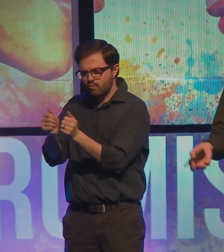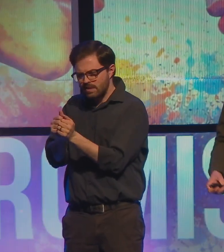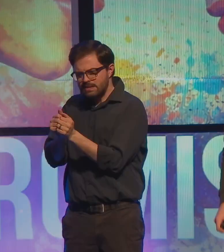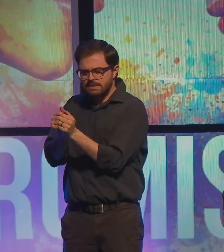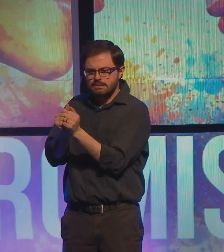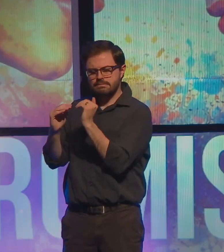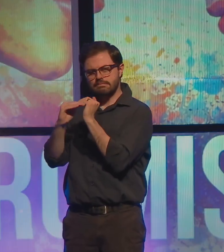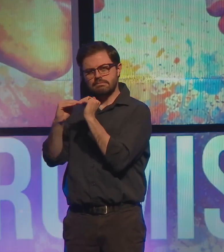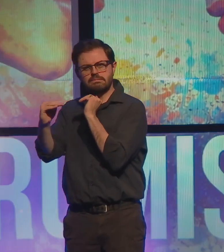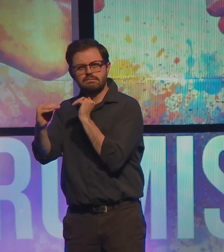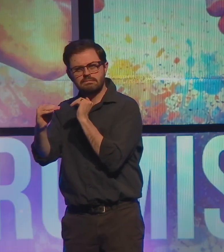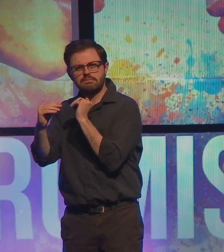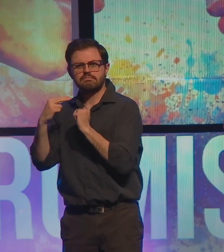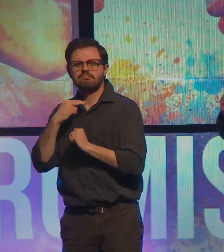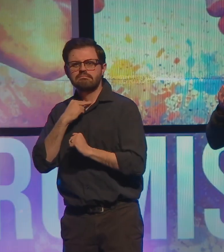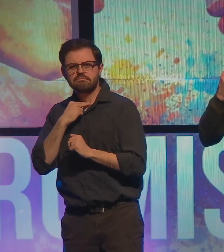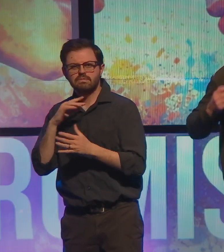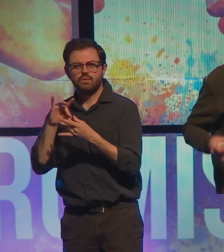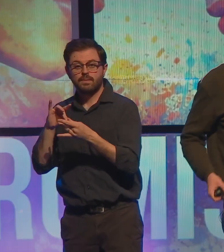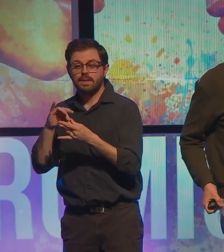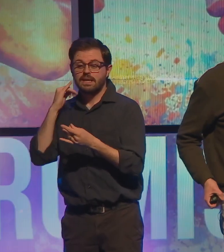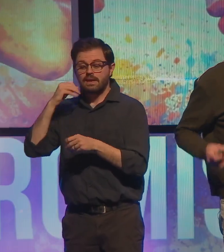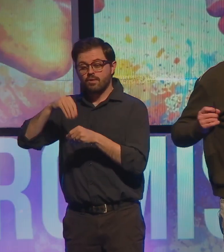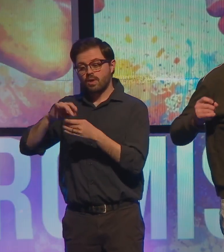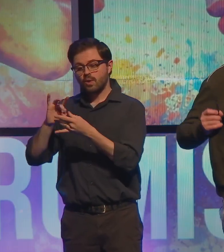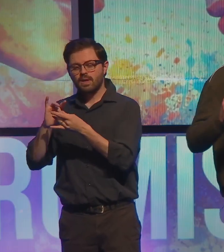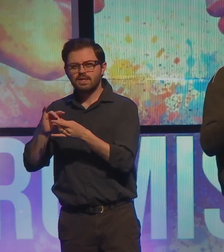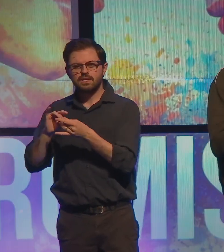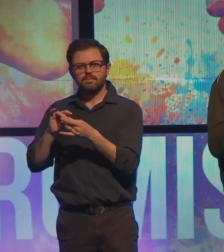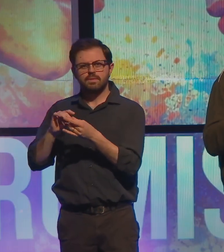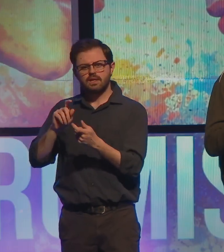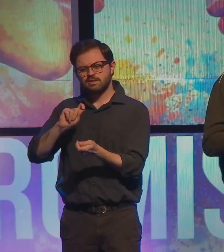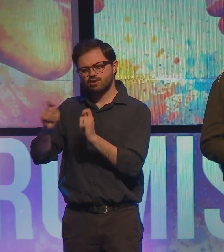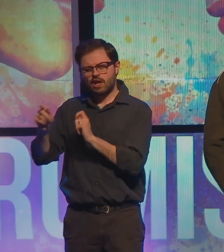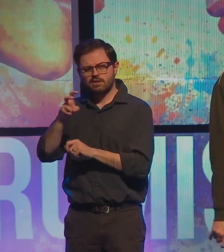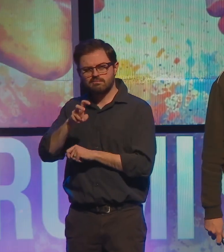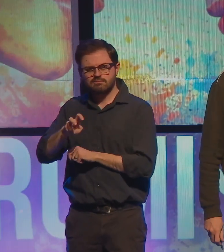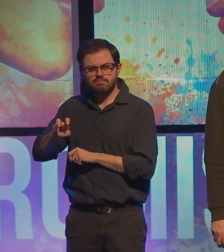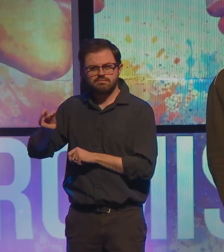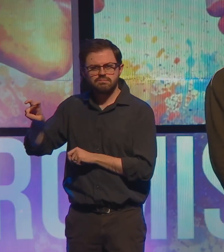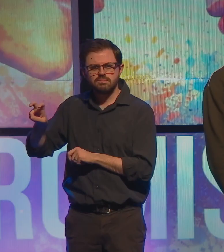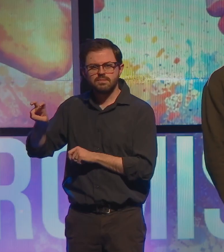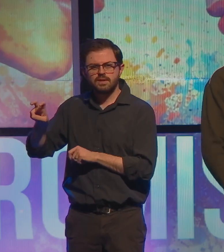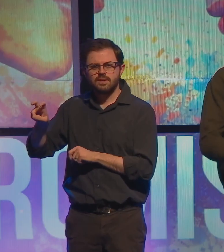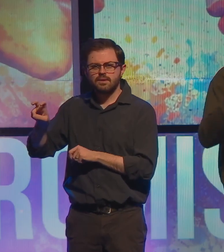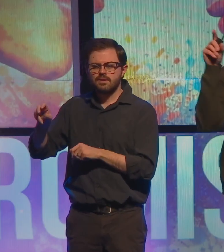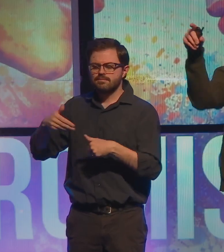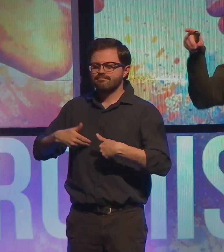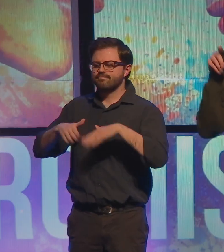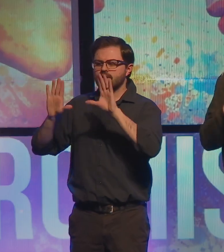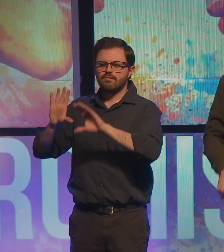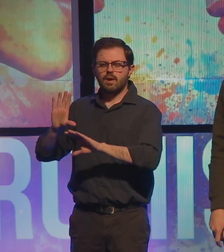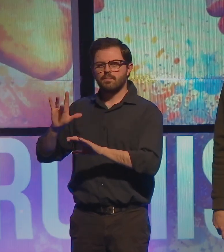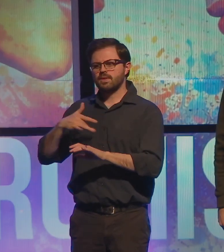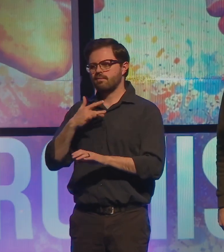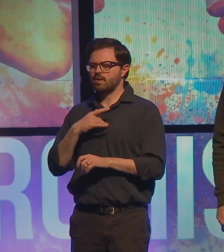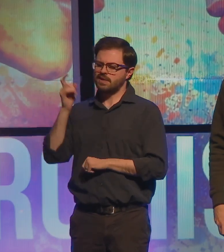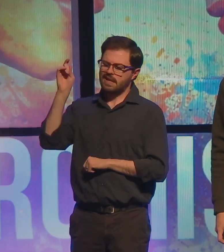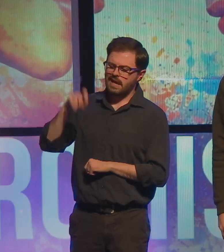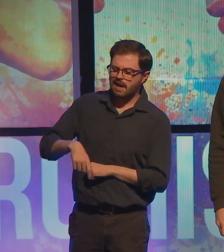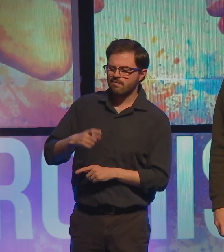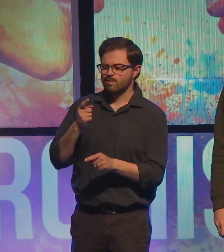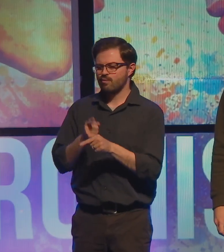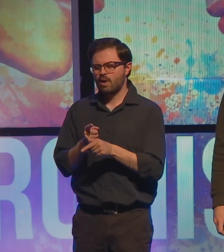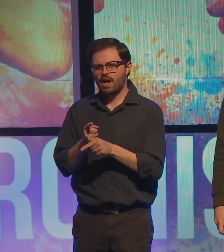it's changing, lean into your sacred power and let go of needing to be right. Let go of that other person needing to know that they